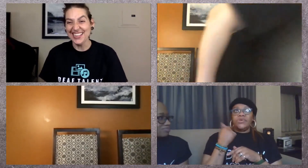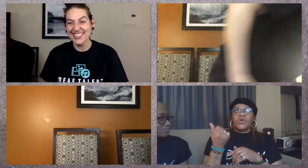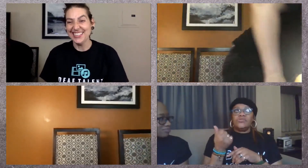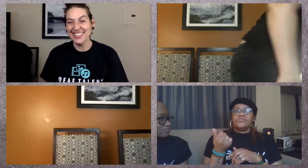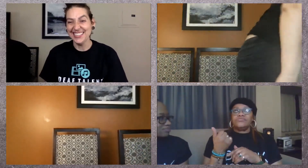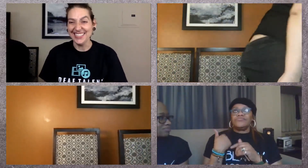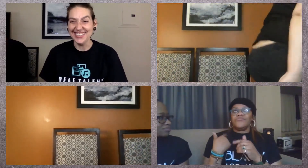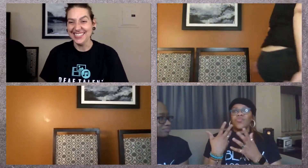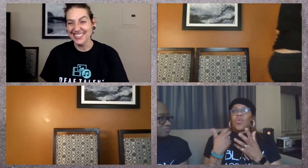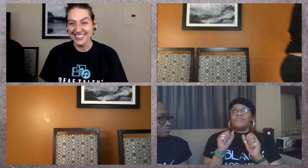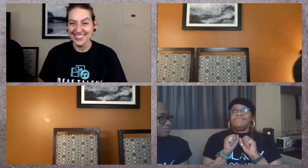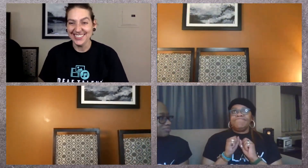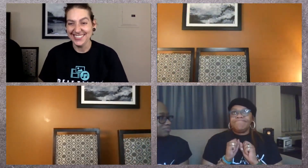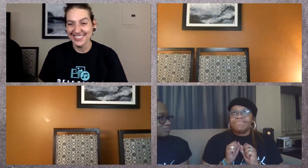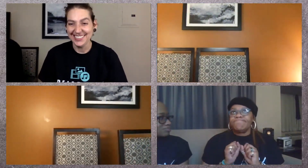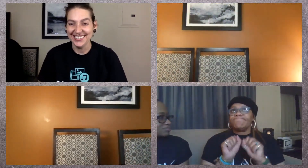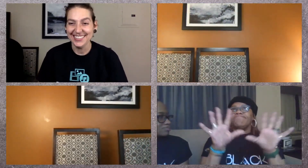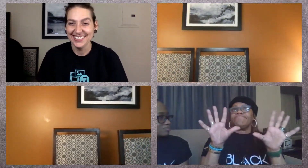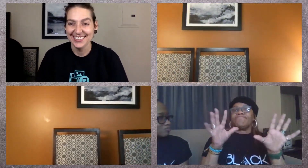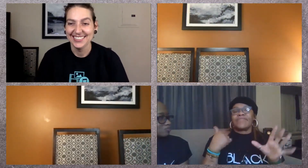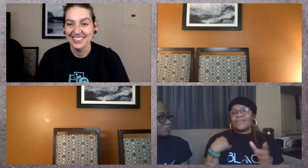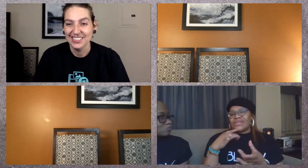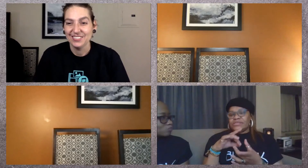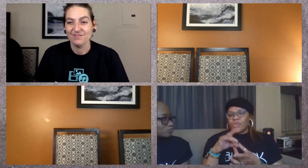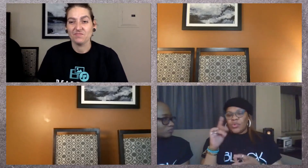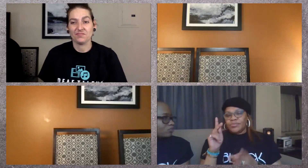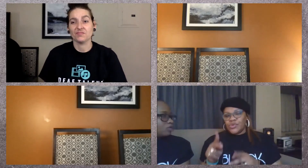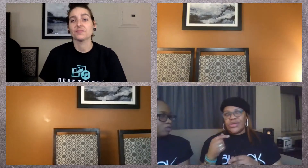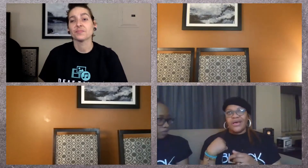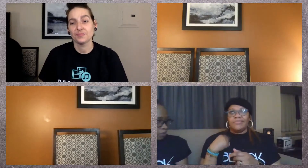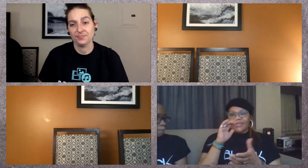So that baseball has different networks on it, like,